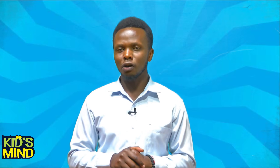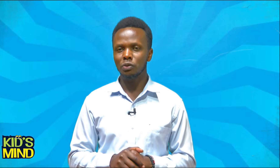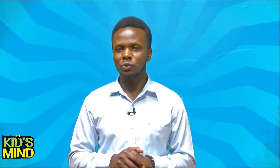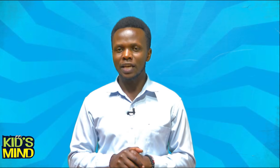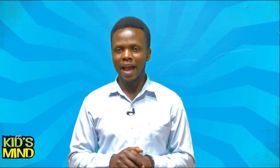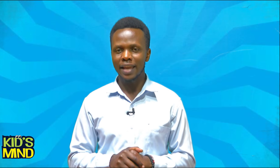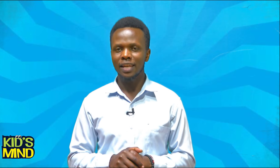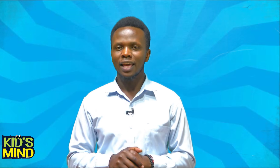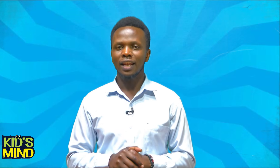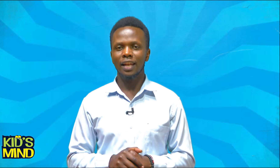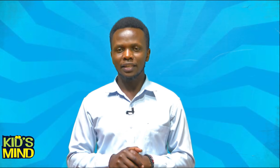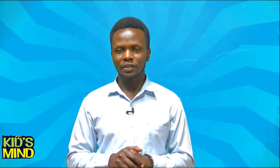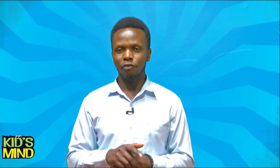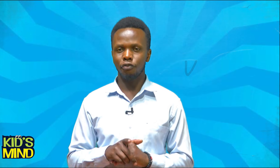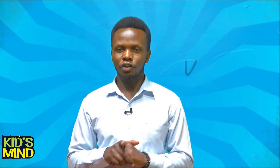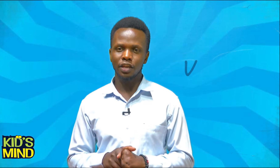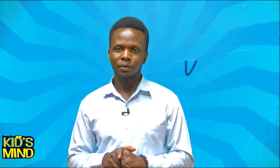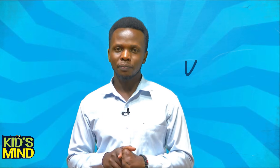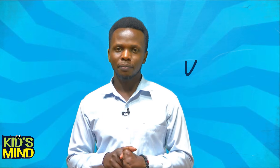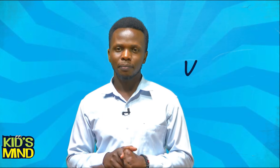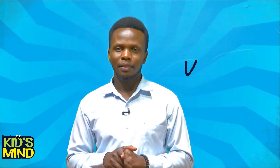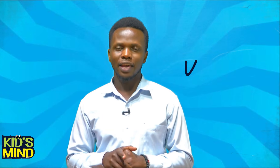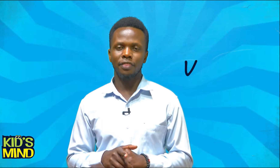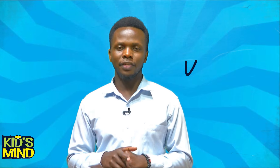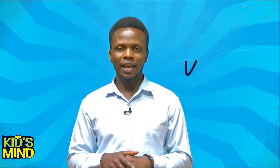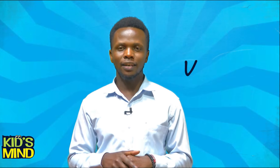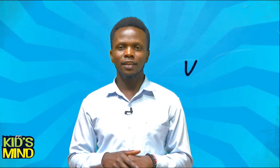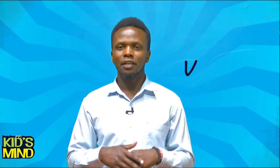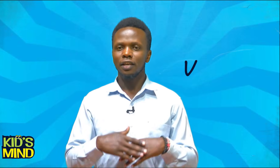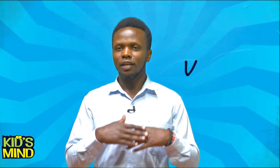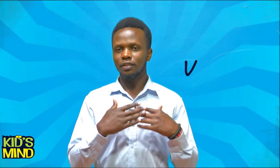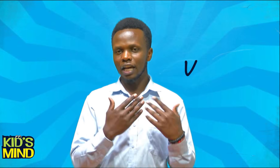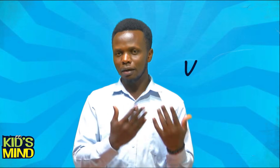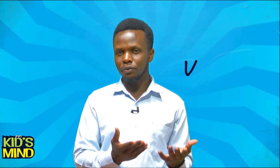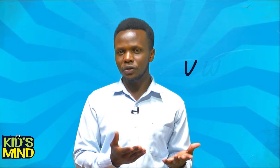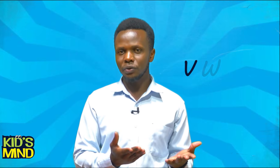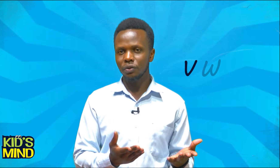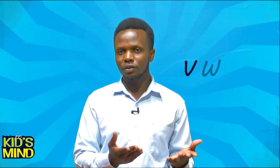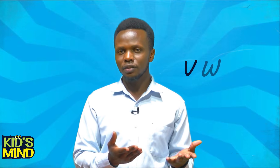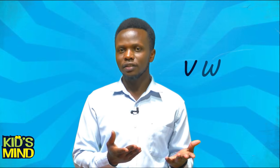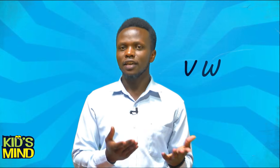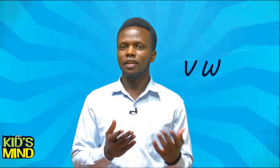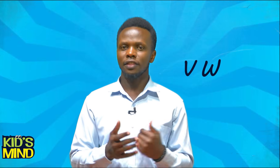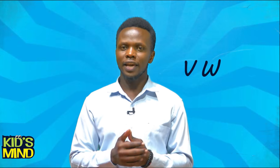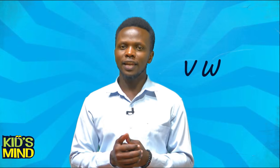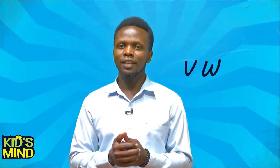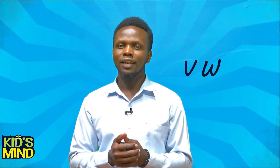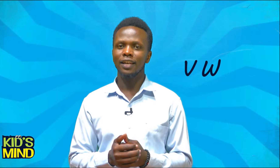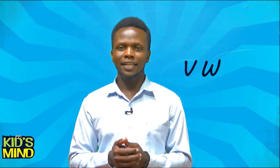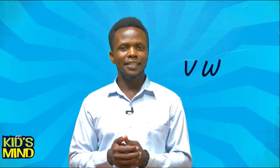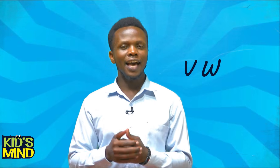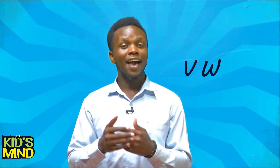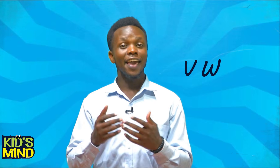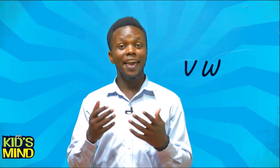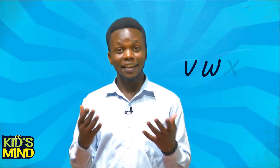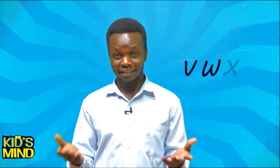to sign letter V, and then W, and then letter